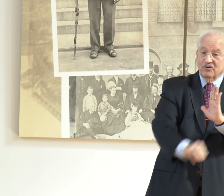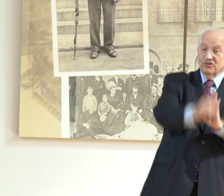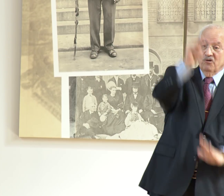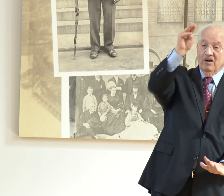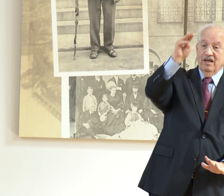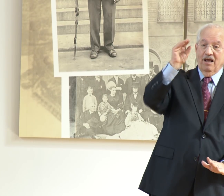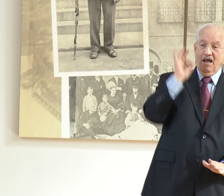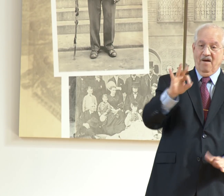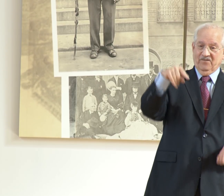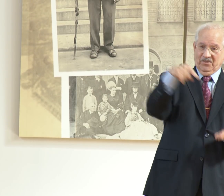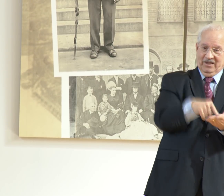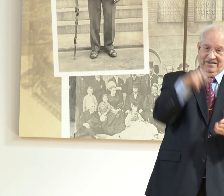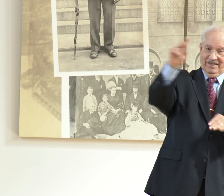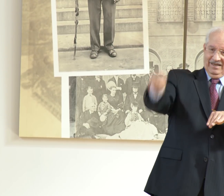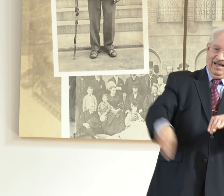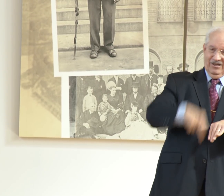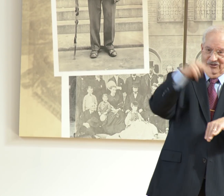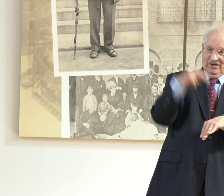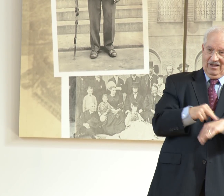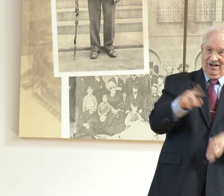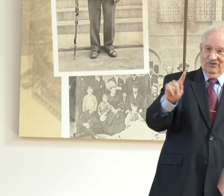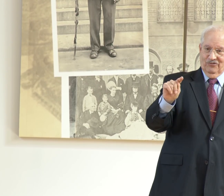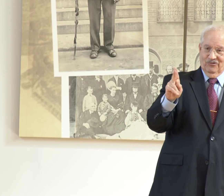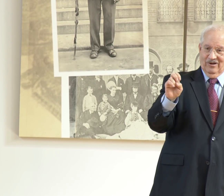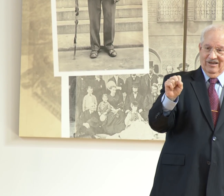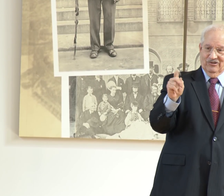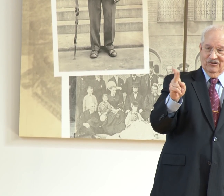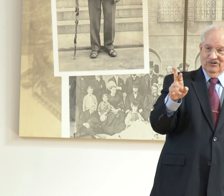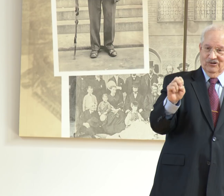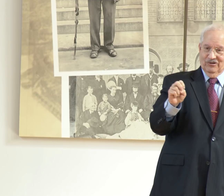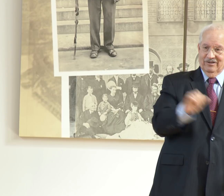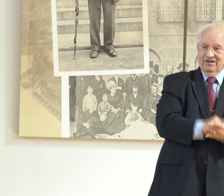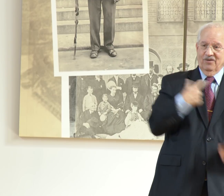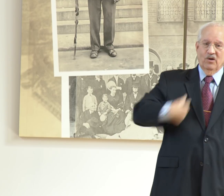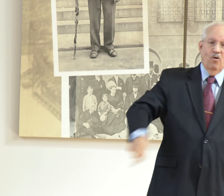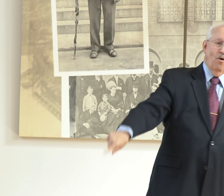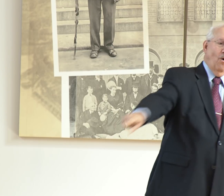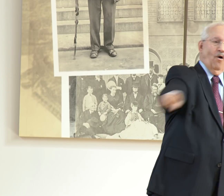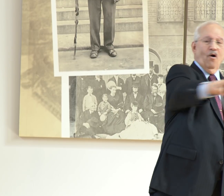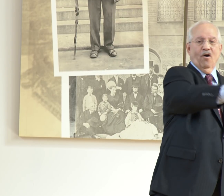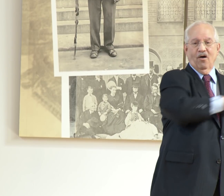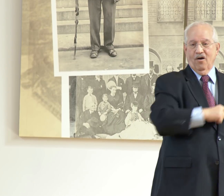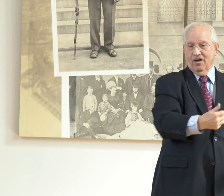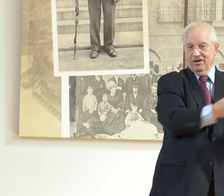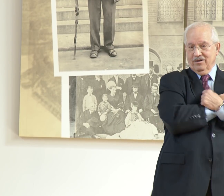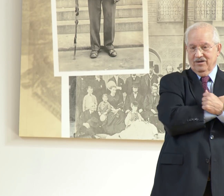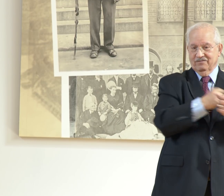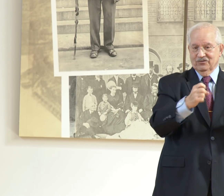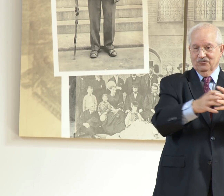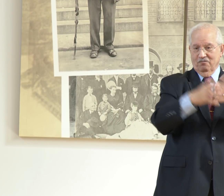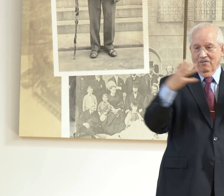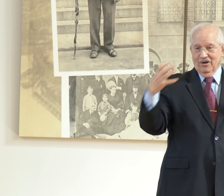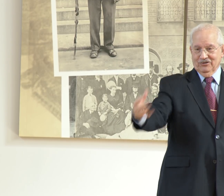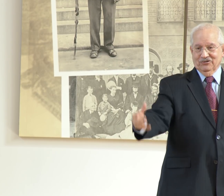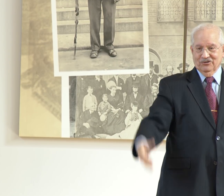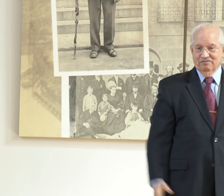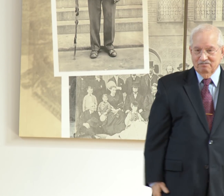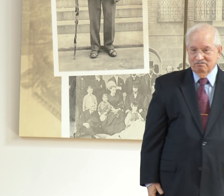brought the birth, growth, and maturing of this national treasure that we all love so